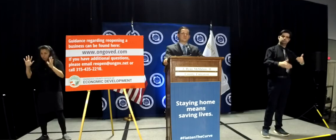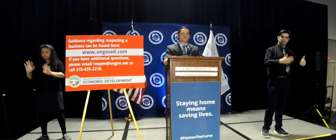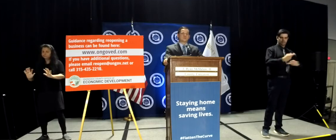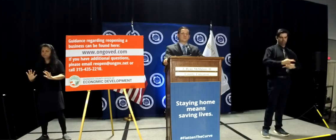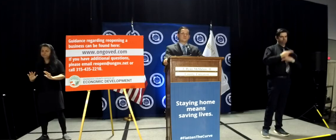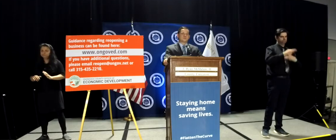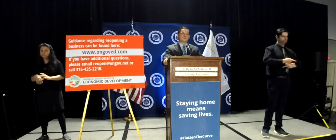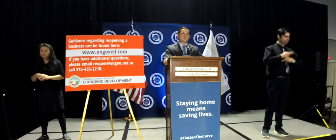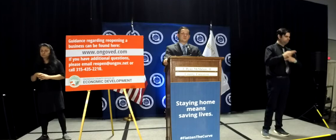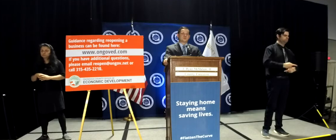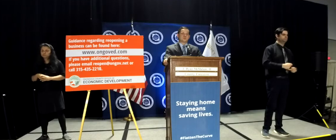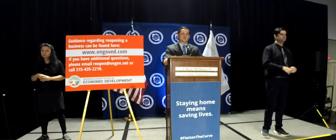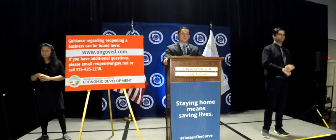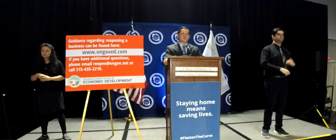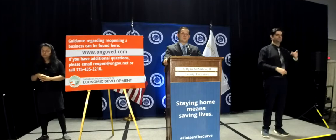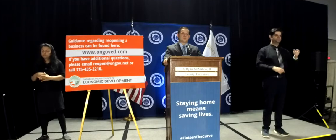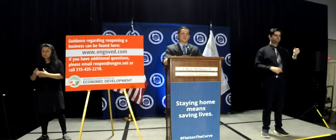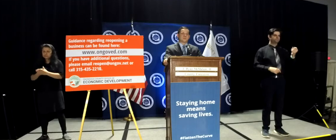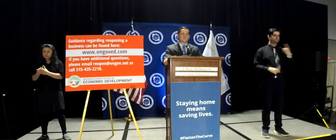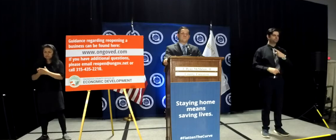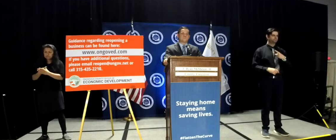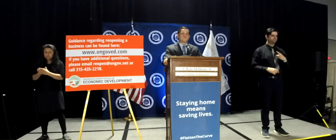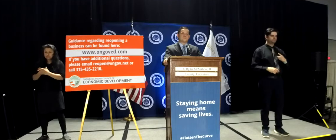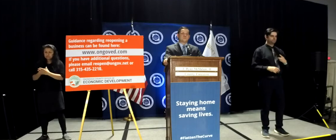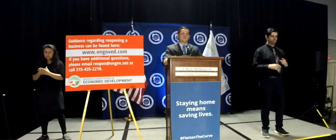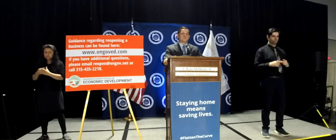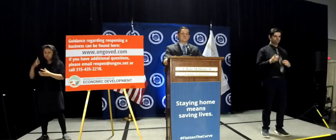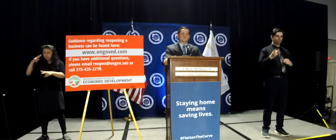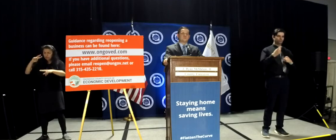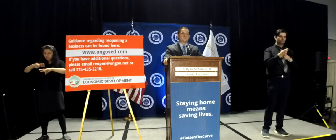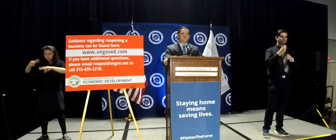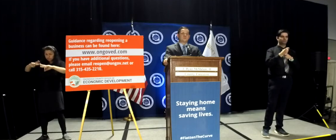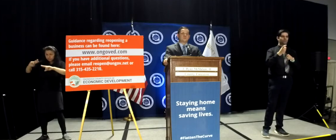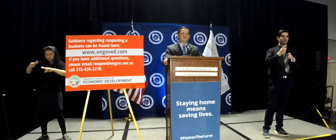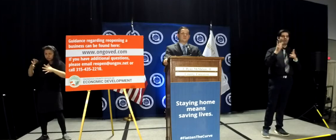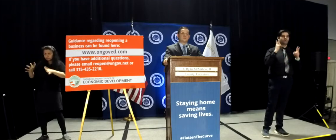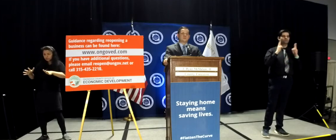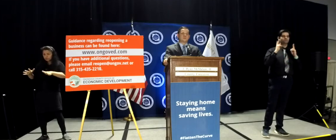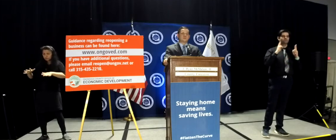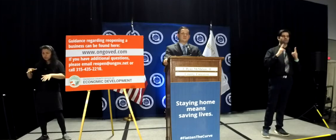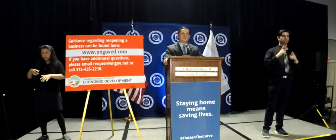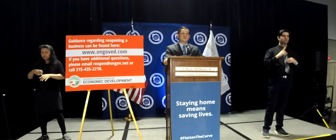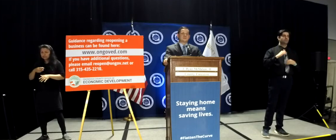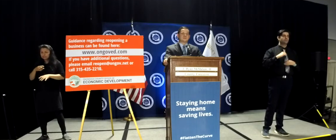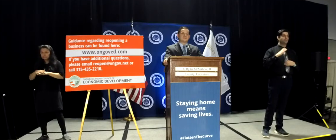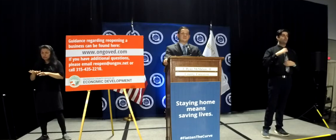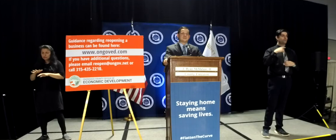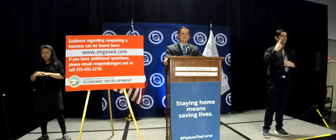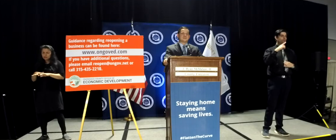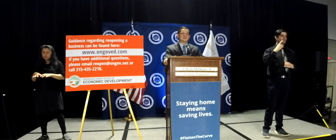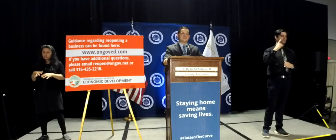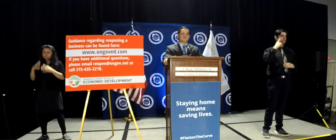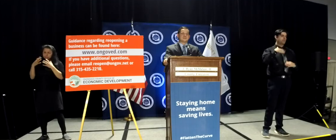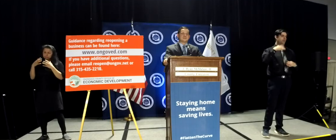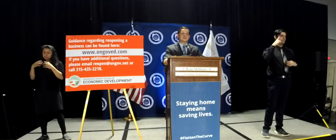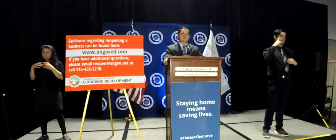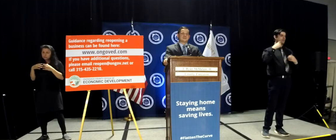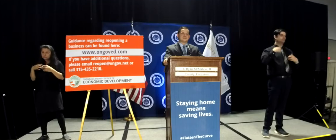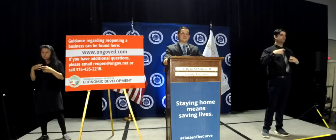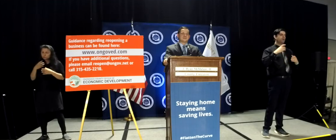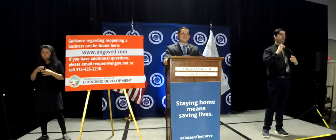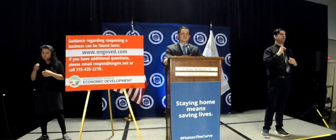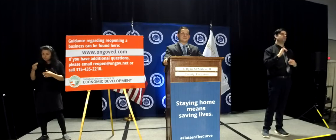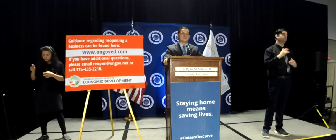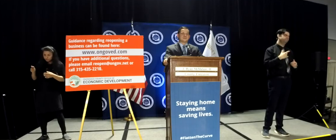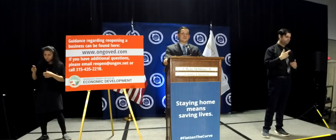off as a mental health hit for you. You signed up for this. You were appointed, then elected. But what is